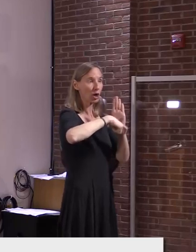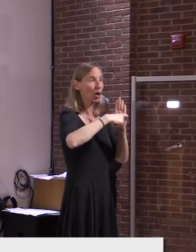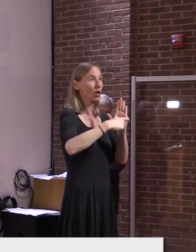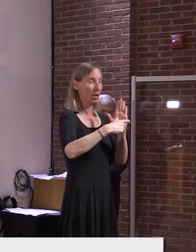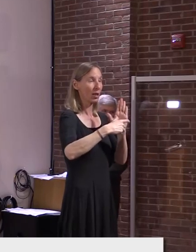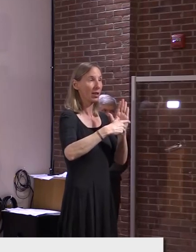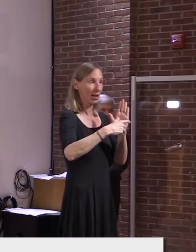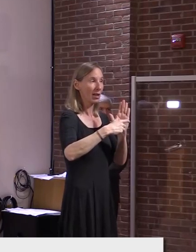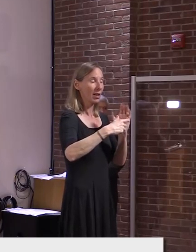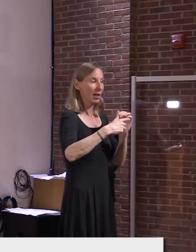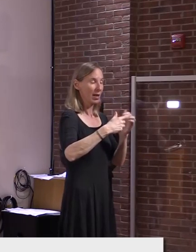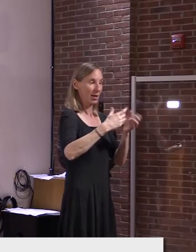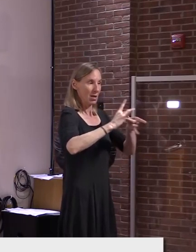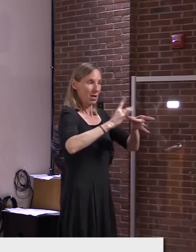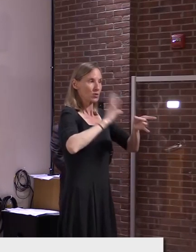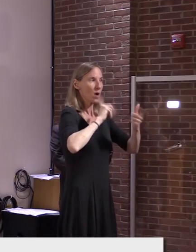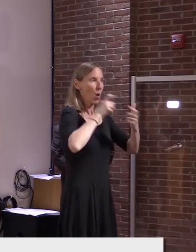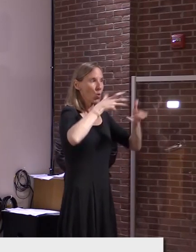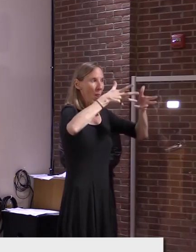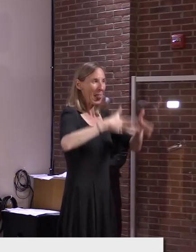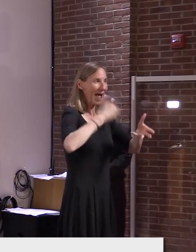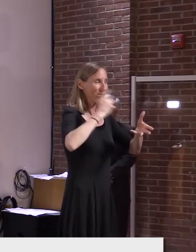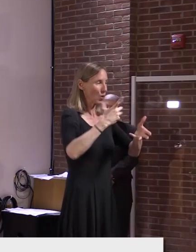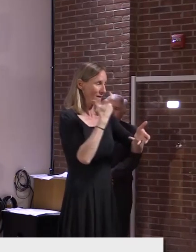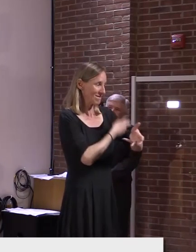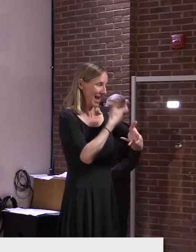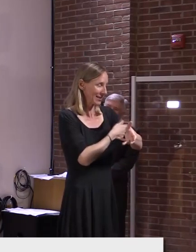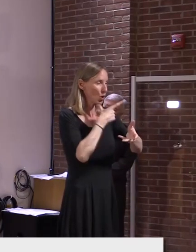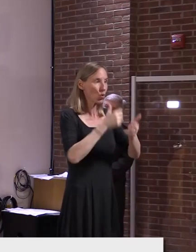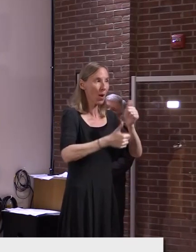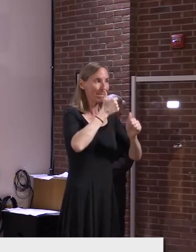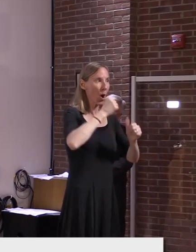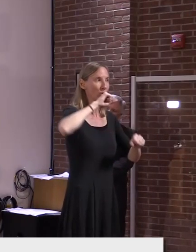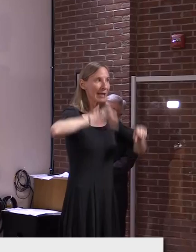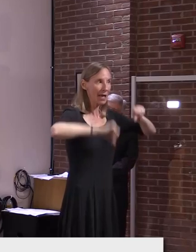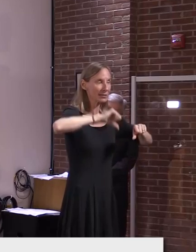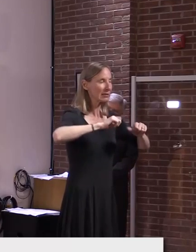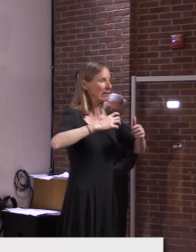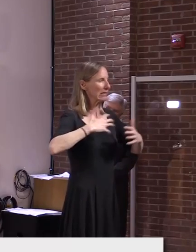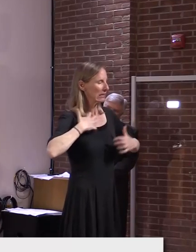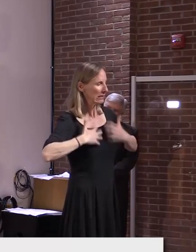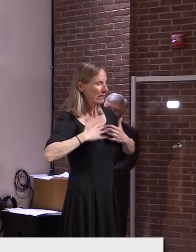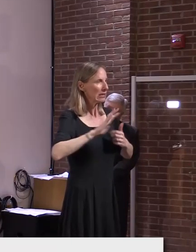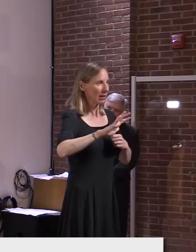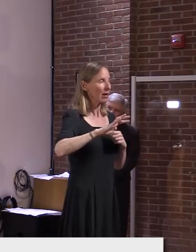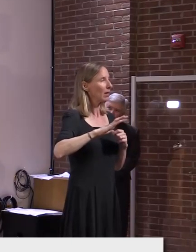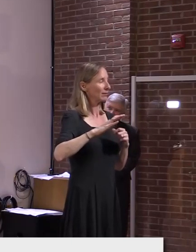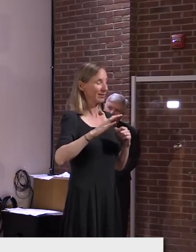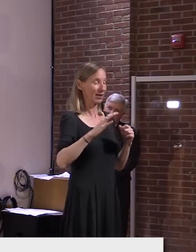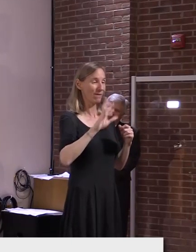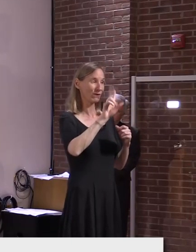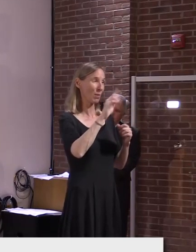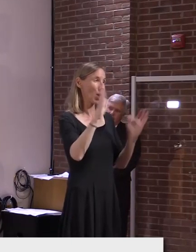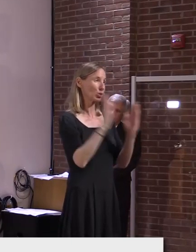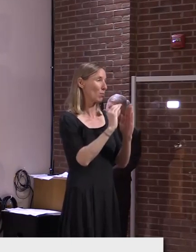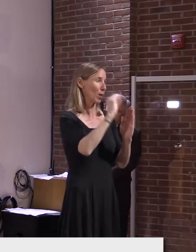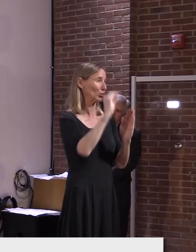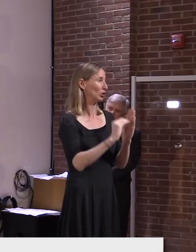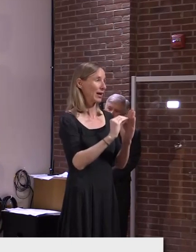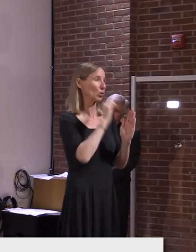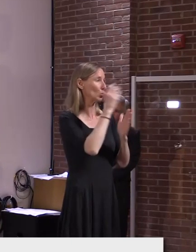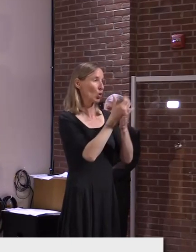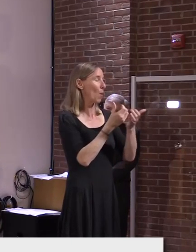left over in those states to get vaccine, who's been most hesitant, we have a very, very small percentage of Vermonters who don't believe